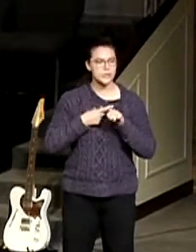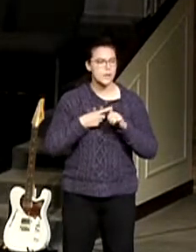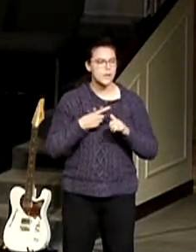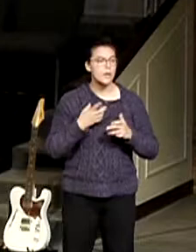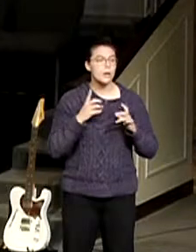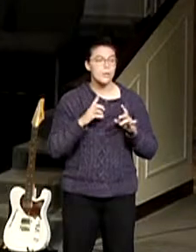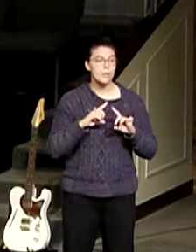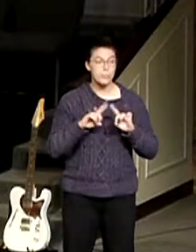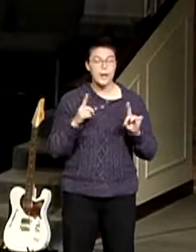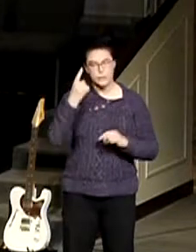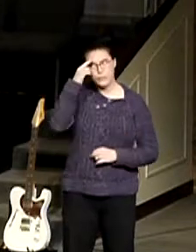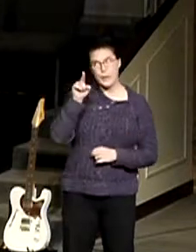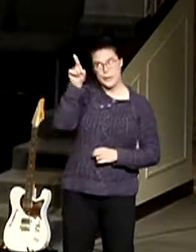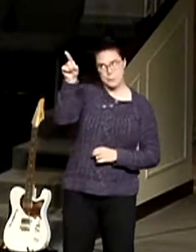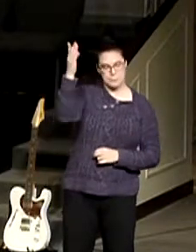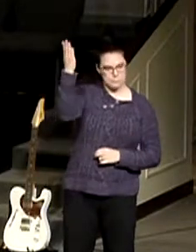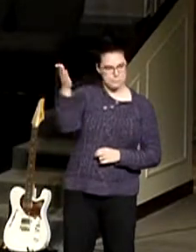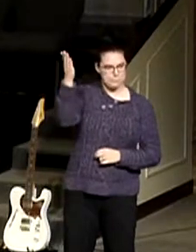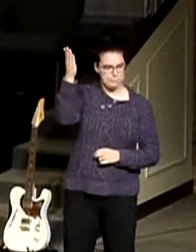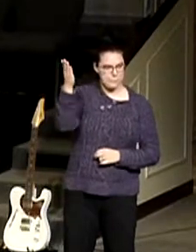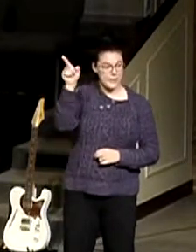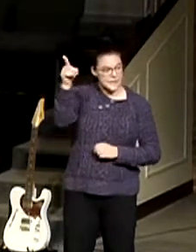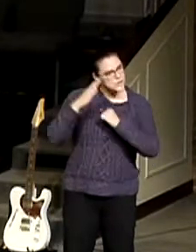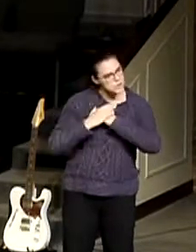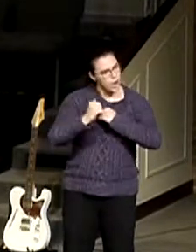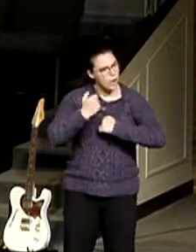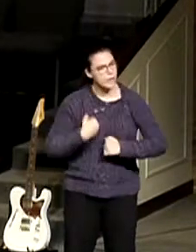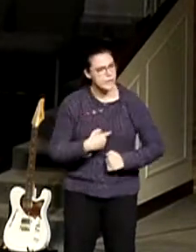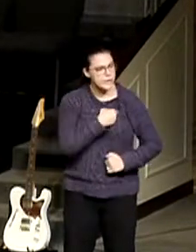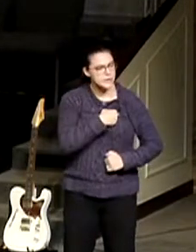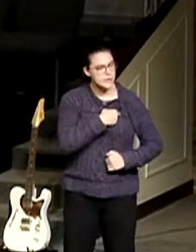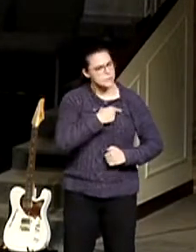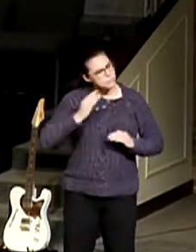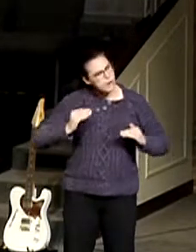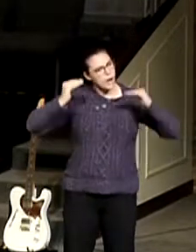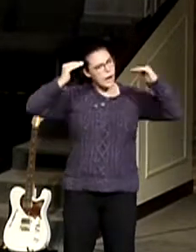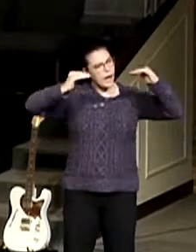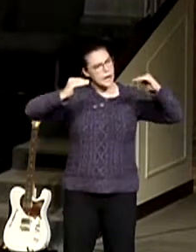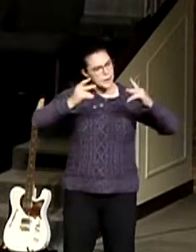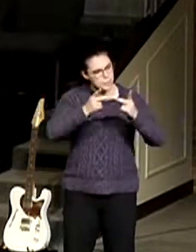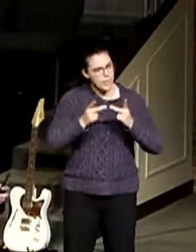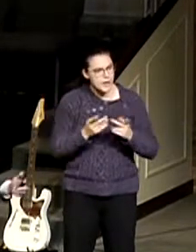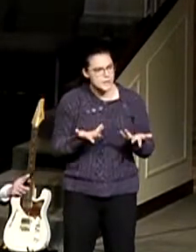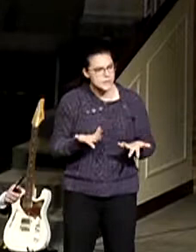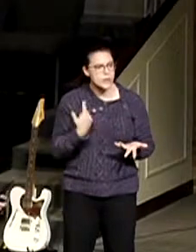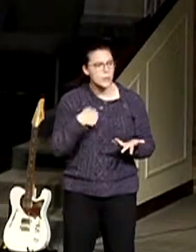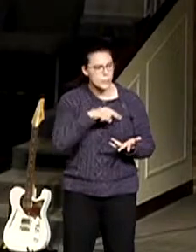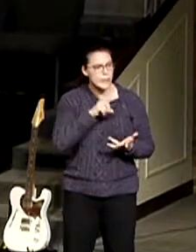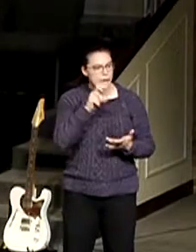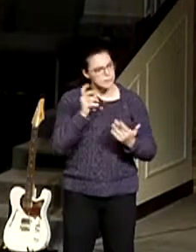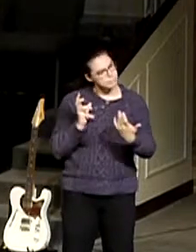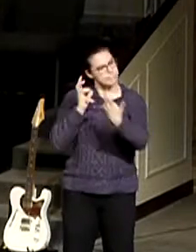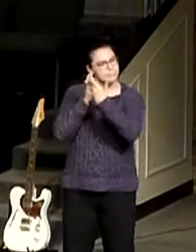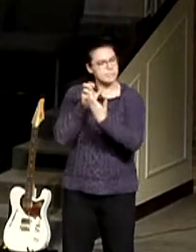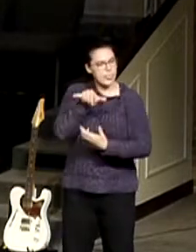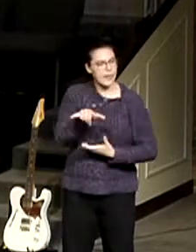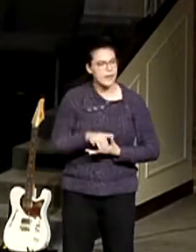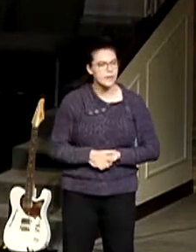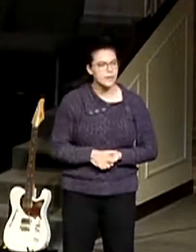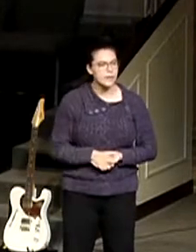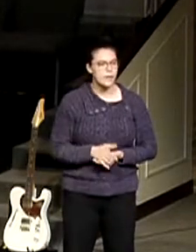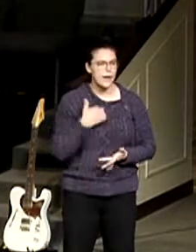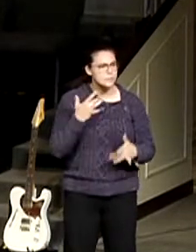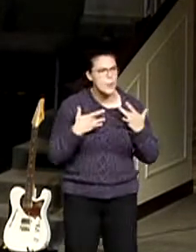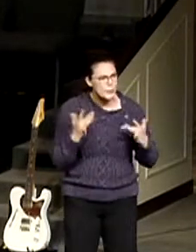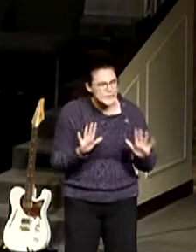him. For him who's called me to that. He's called me to a higher place. Let's go to that higher place. I don't know what I'm so excited